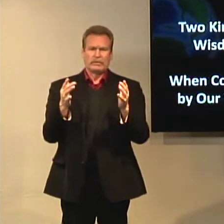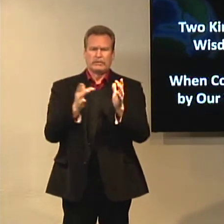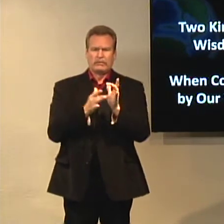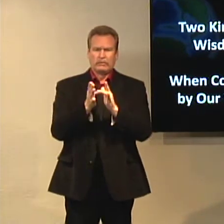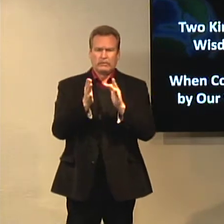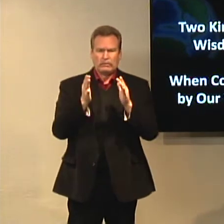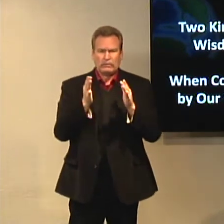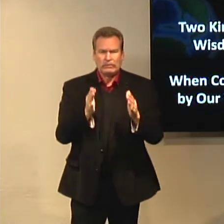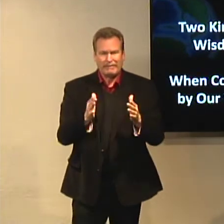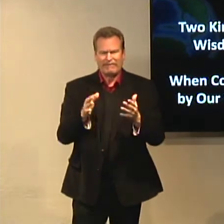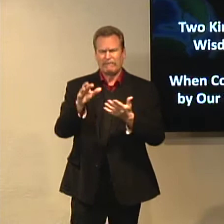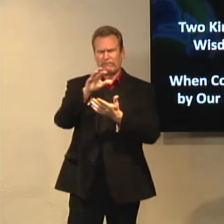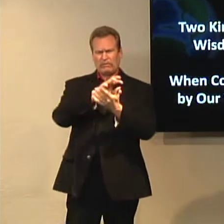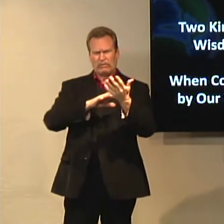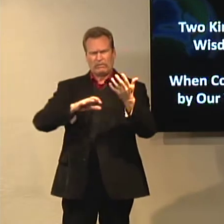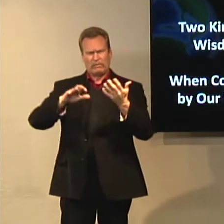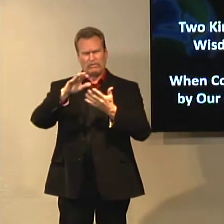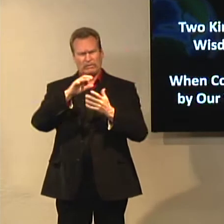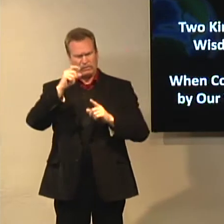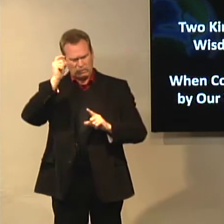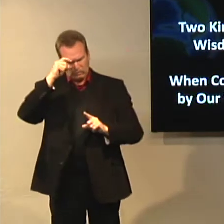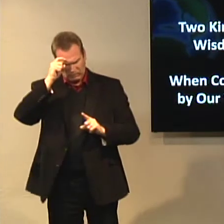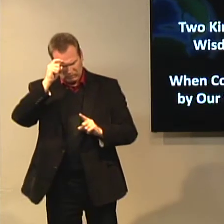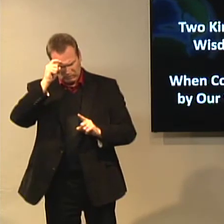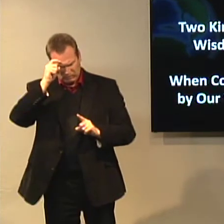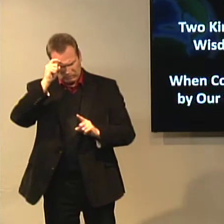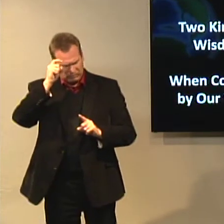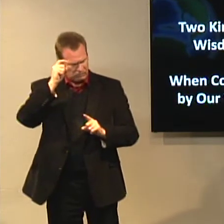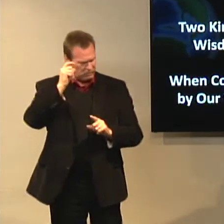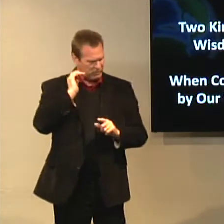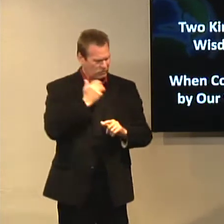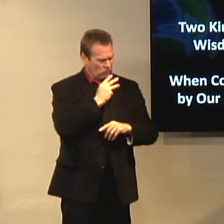two different kinds of wisdom, and many Christians